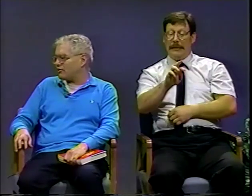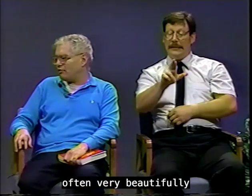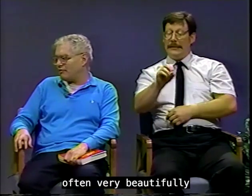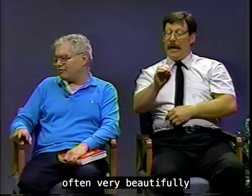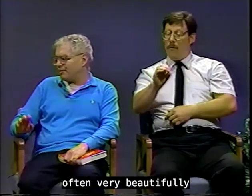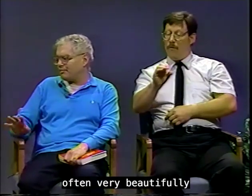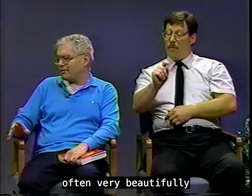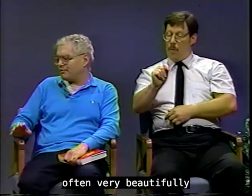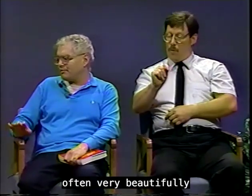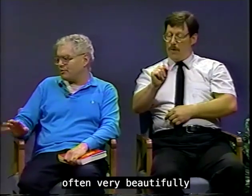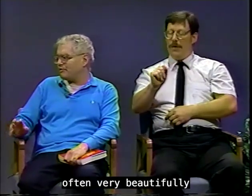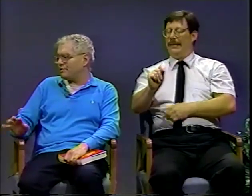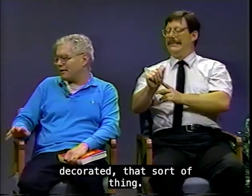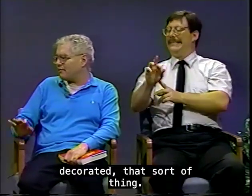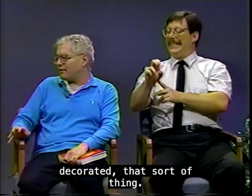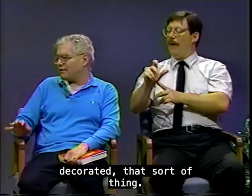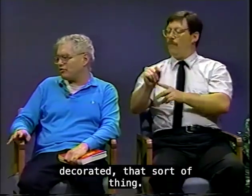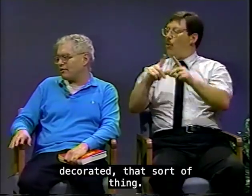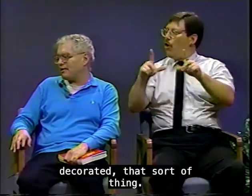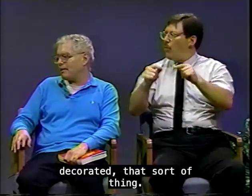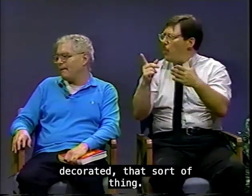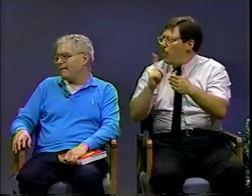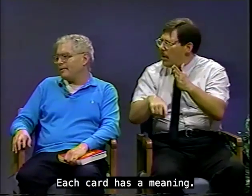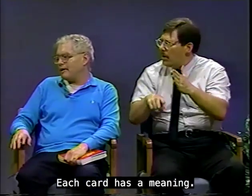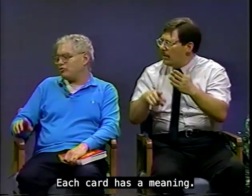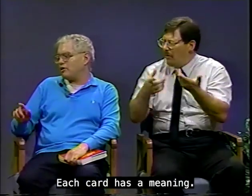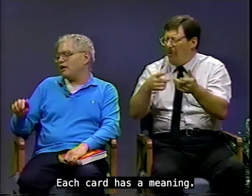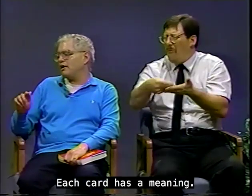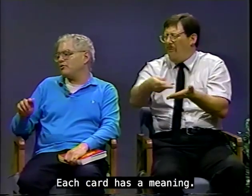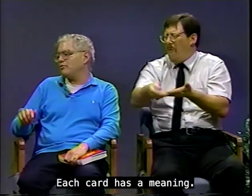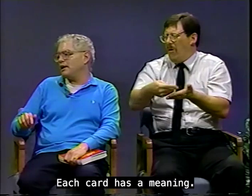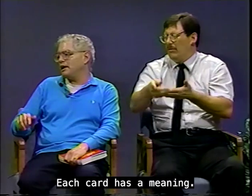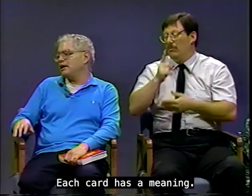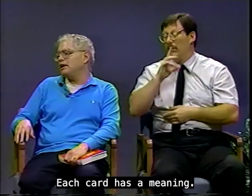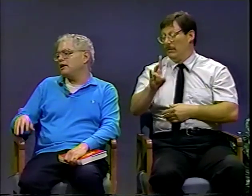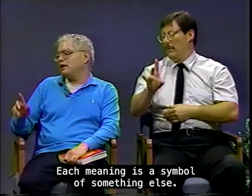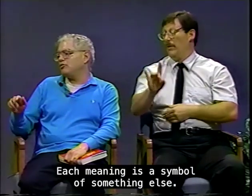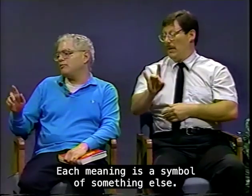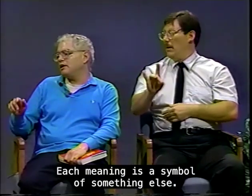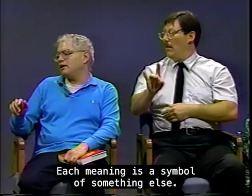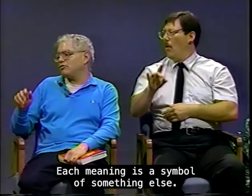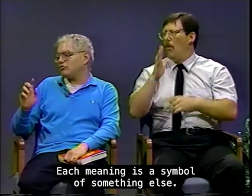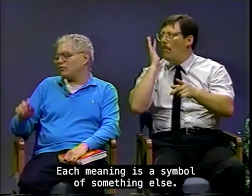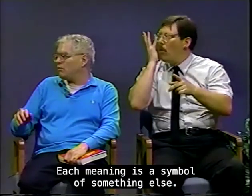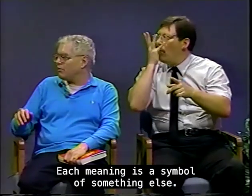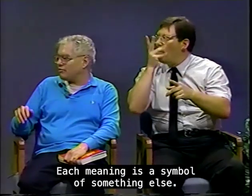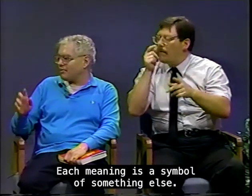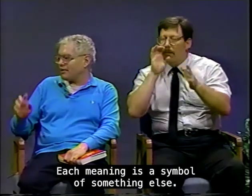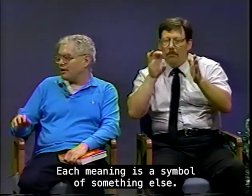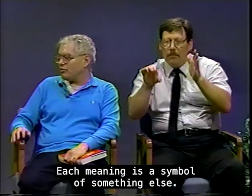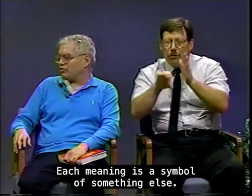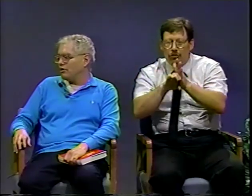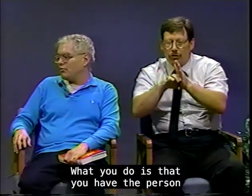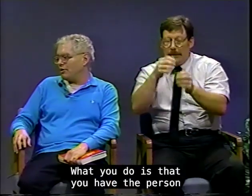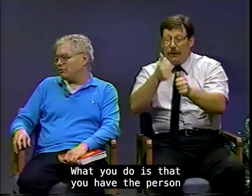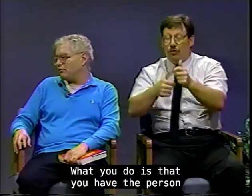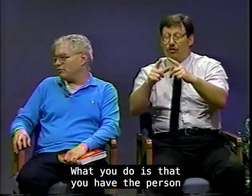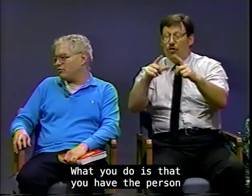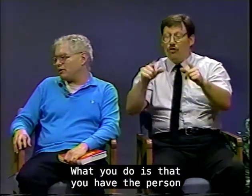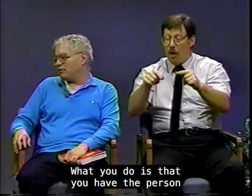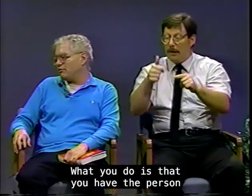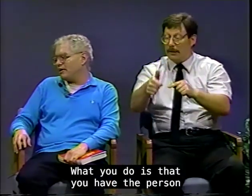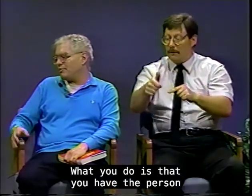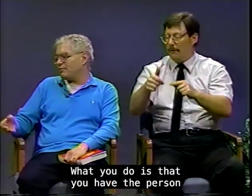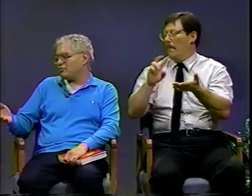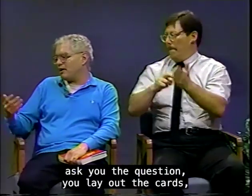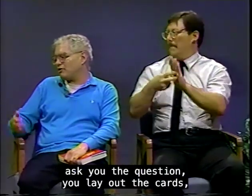different decks, often very beautifully decorated, that sort of thing. Each card has a meaning. Each meaning is a symbol of something else. What you do